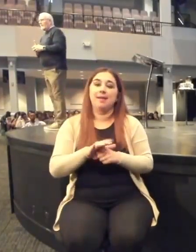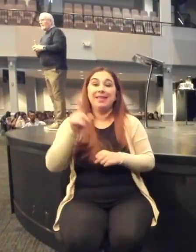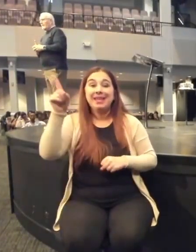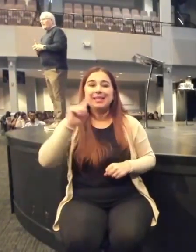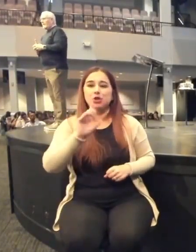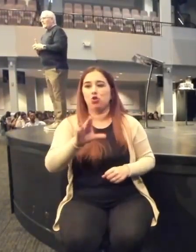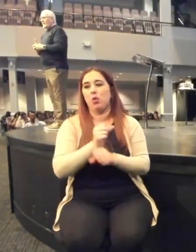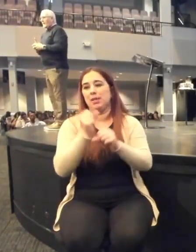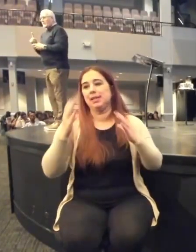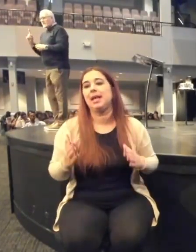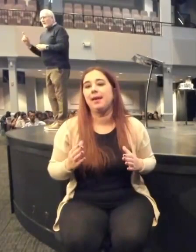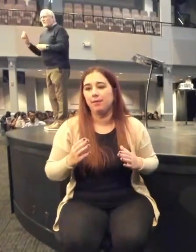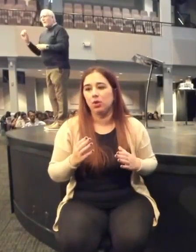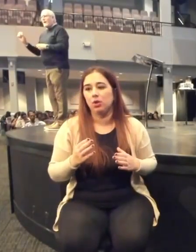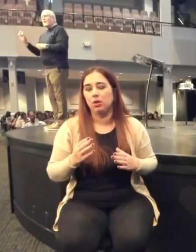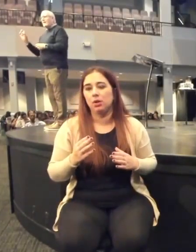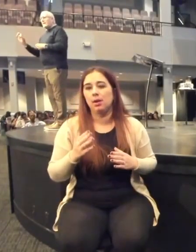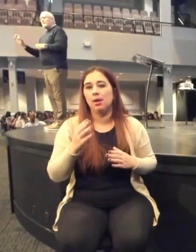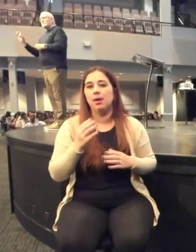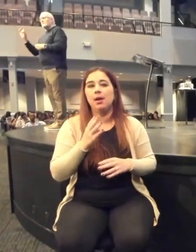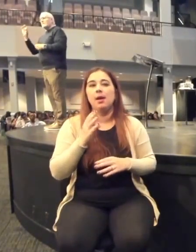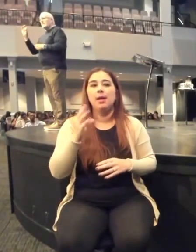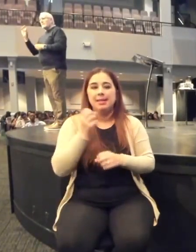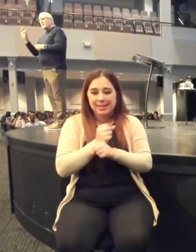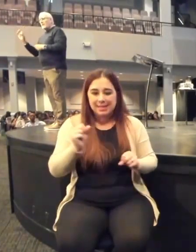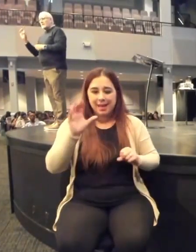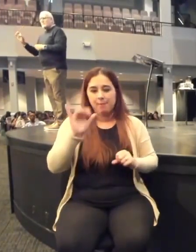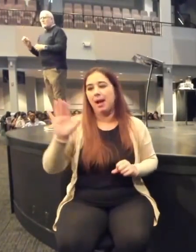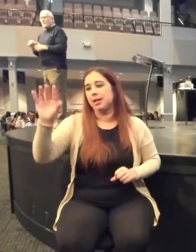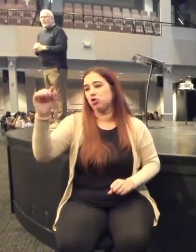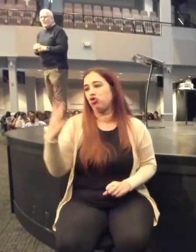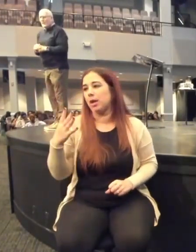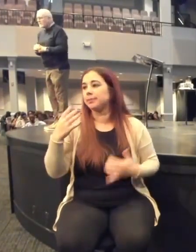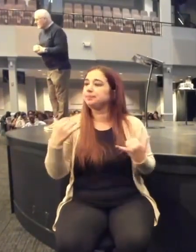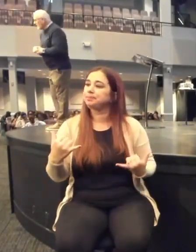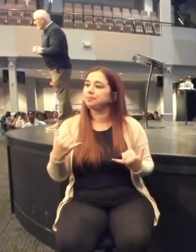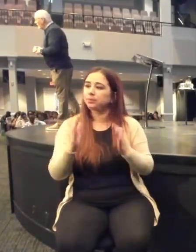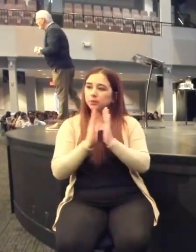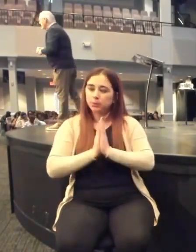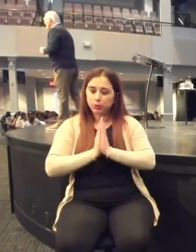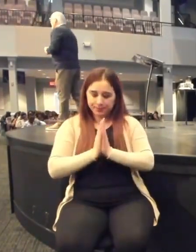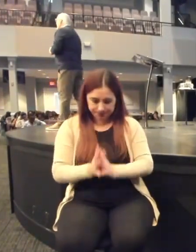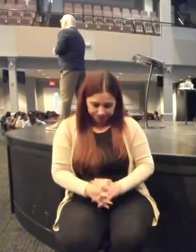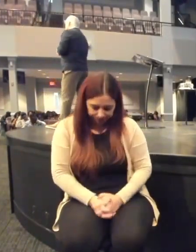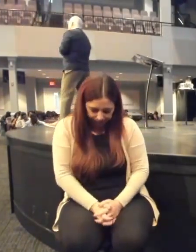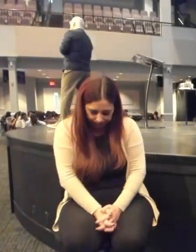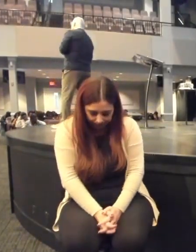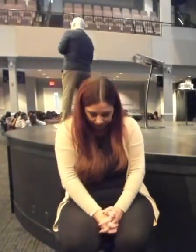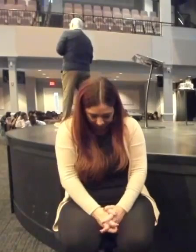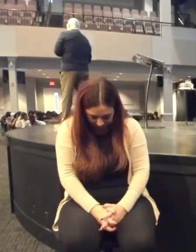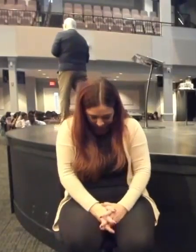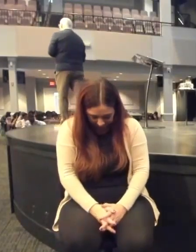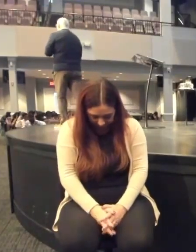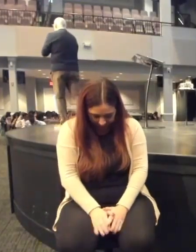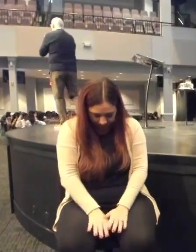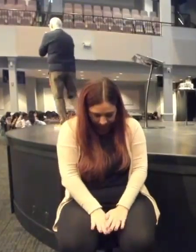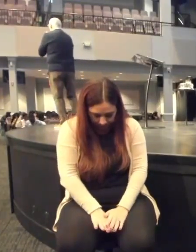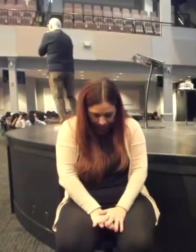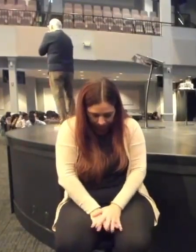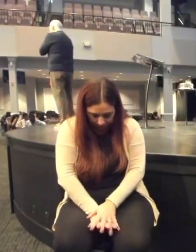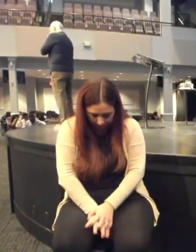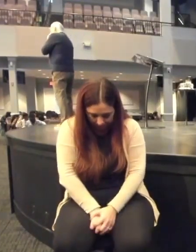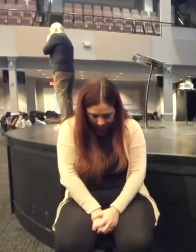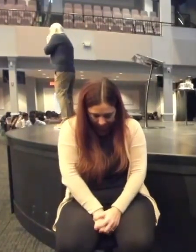Savior, and we're saved by his grace. Would you bow your heads together with me as we pray today?